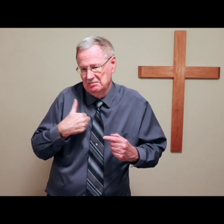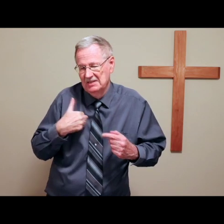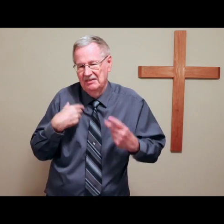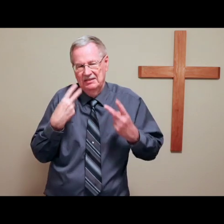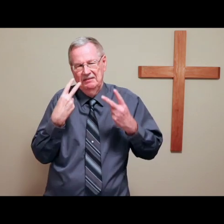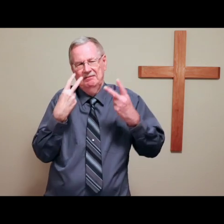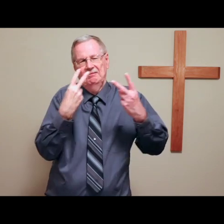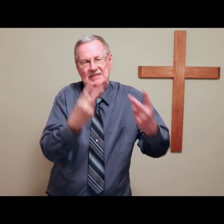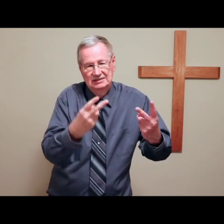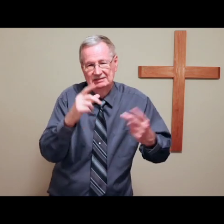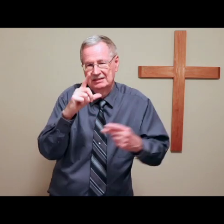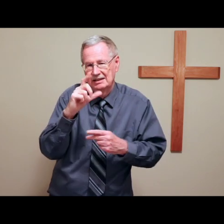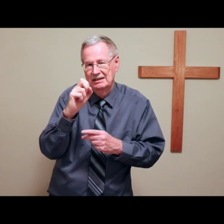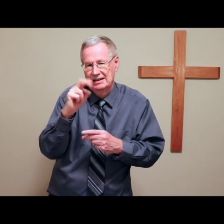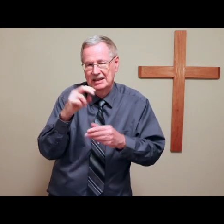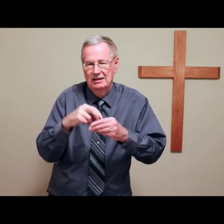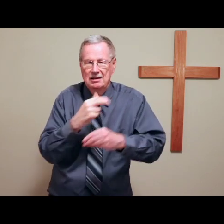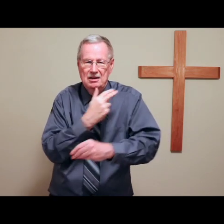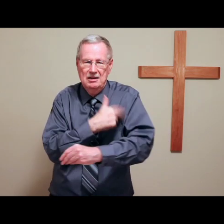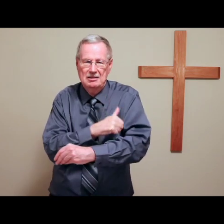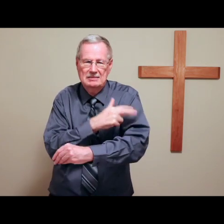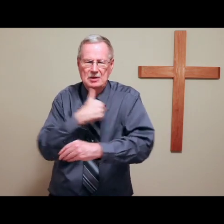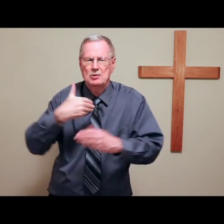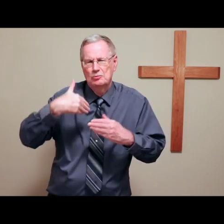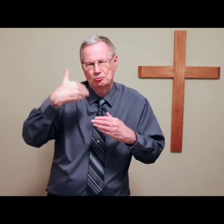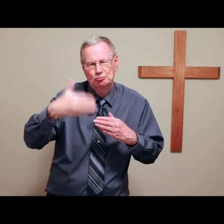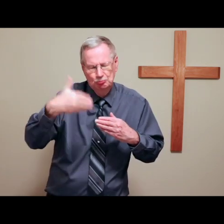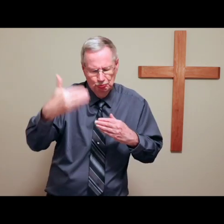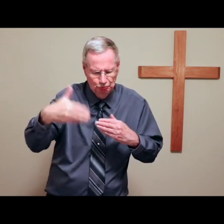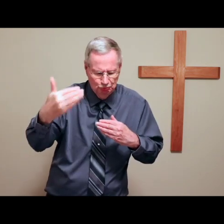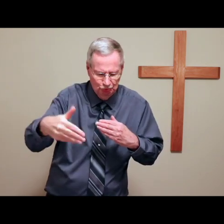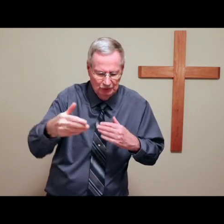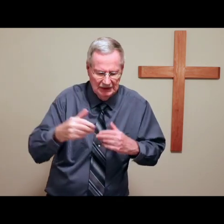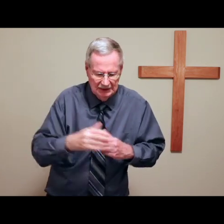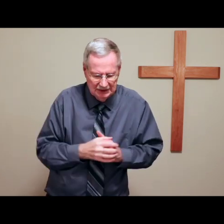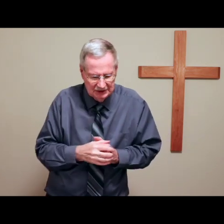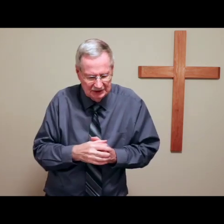As a pastor, I visited him in hospital. I can tell you,